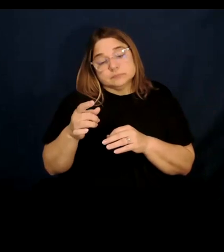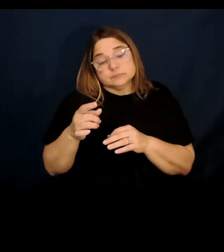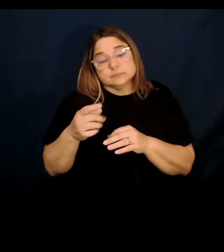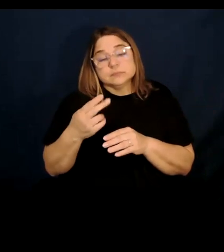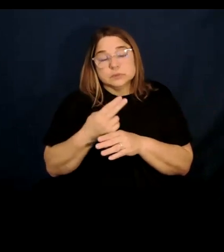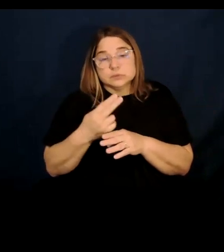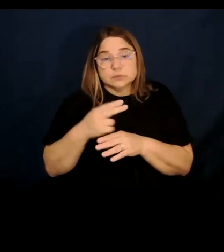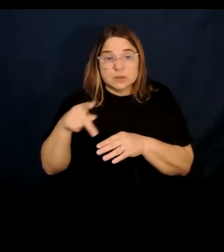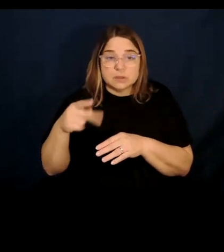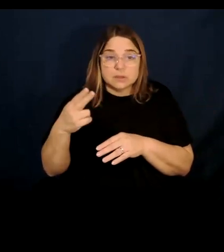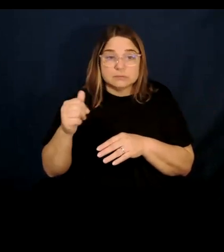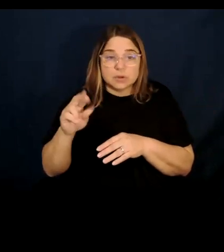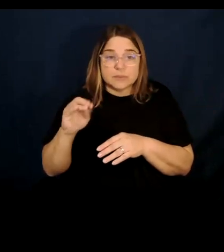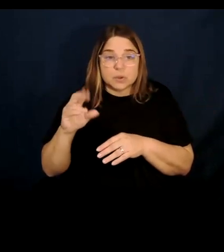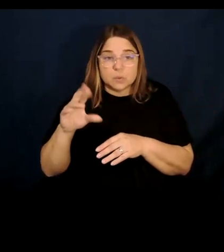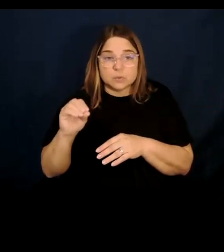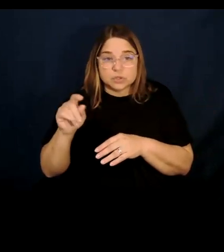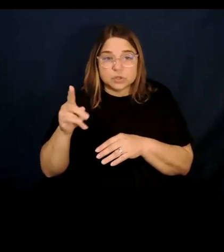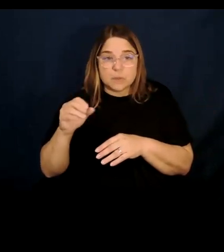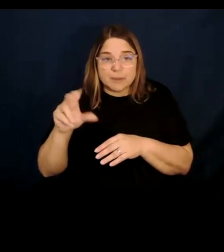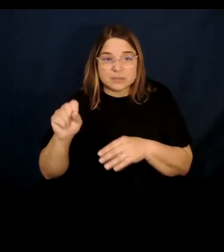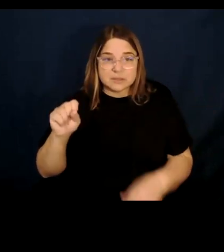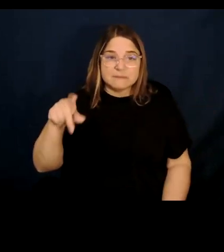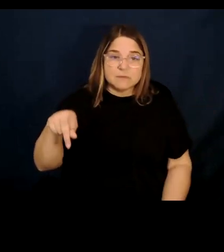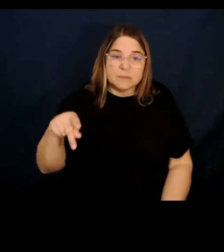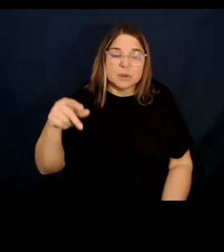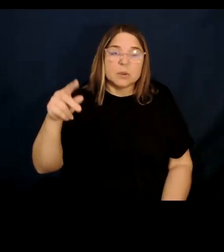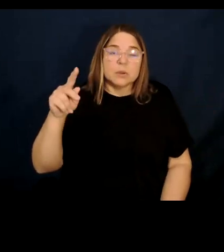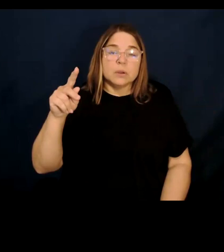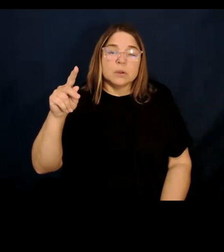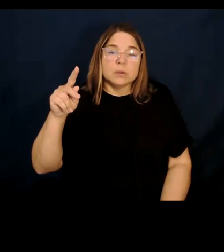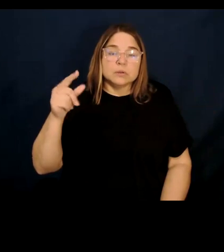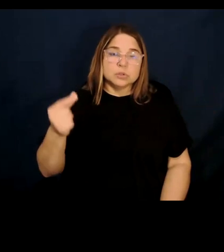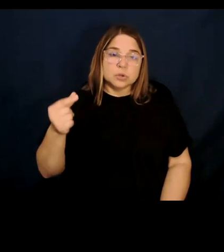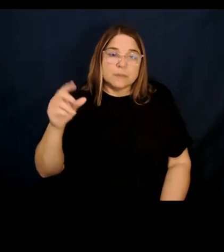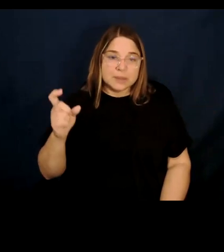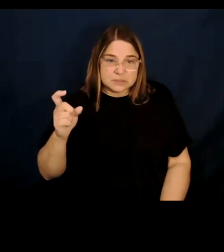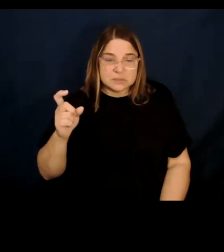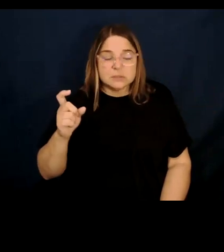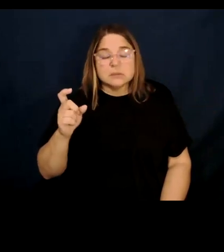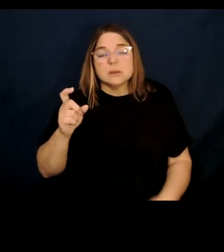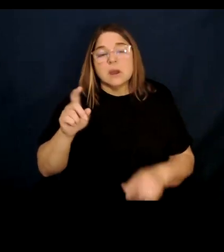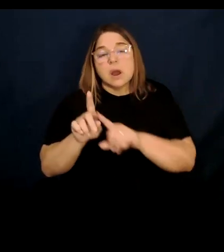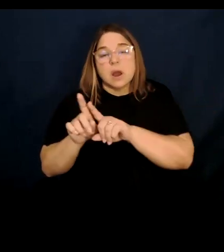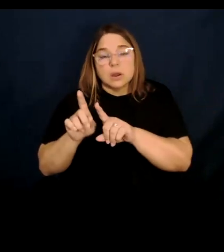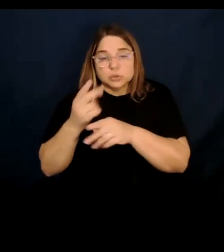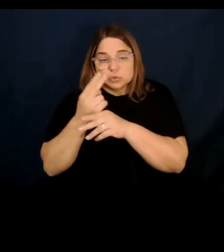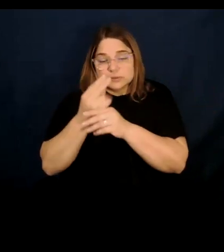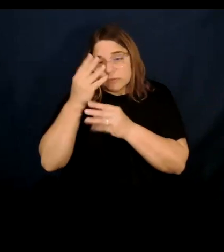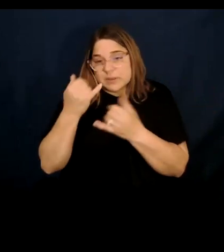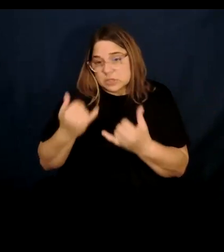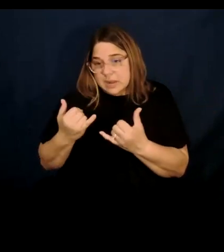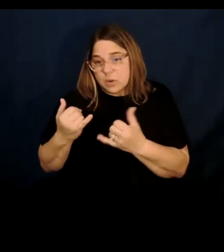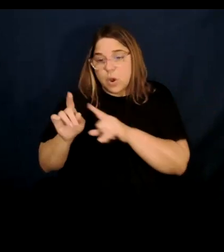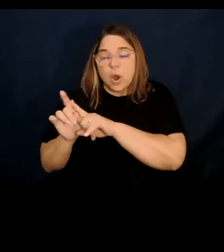pharmacogenomics to assist with issues that you're faced with right now, we're also able to take the knowledge gained to provide